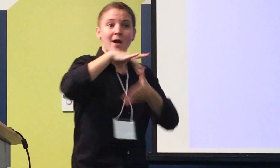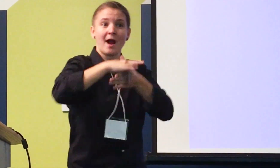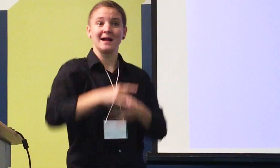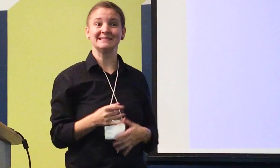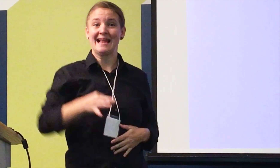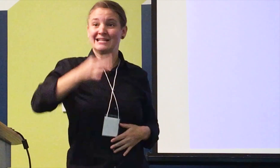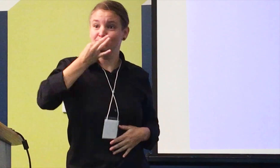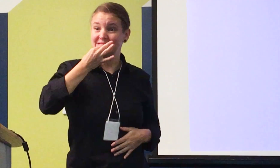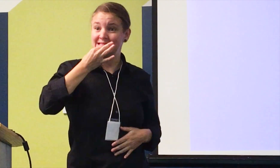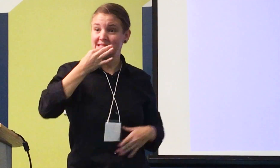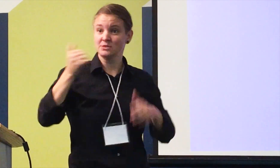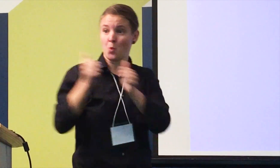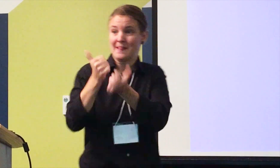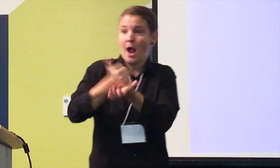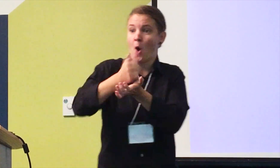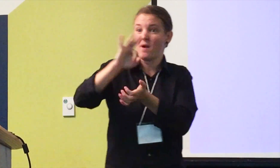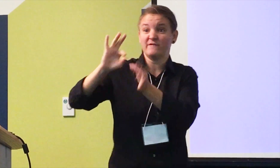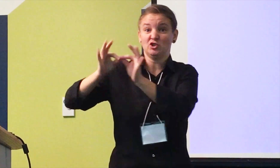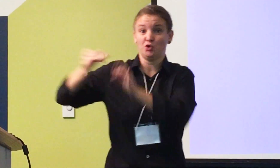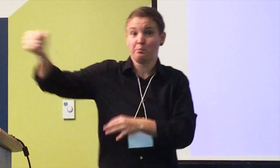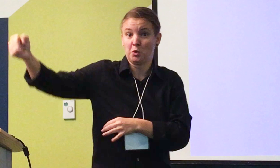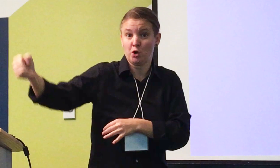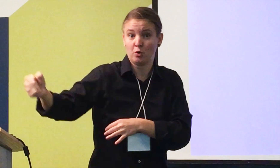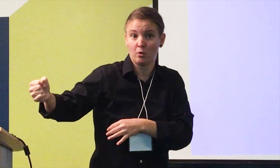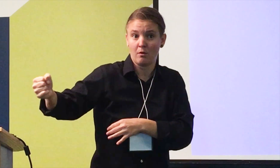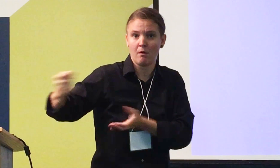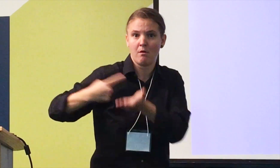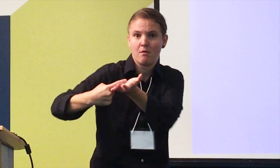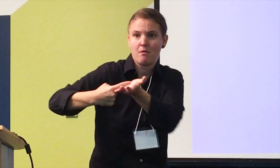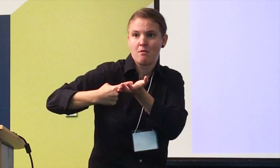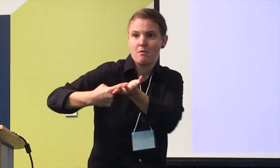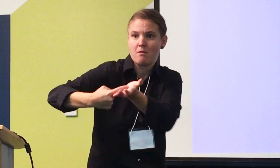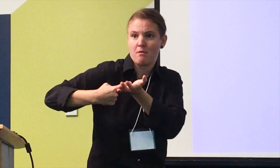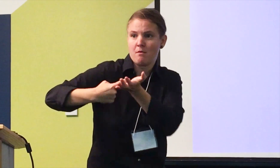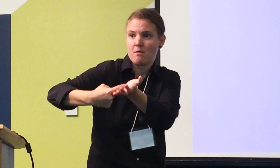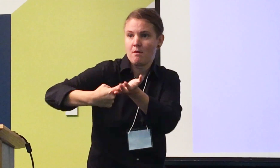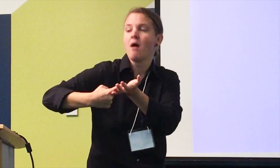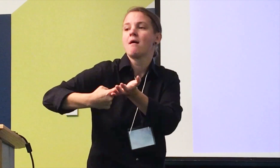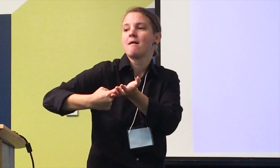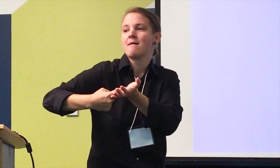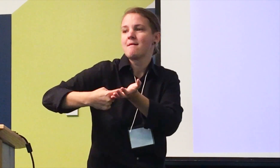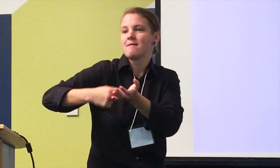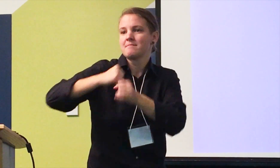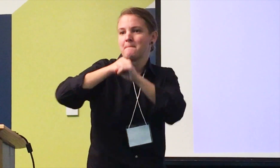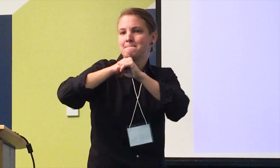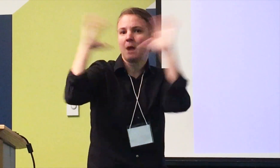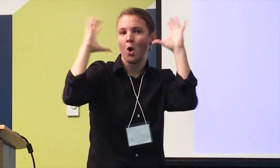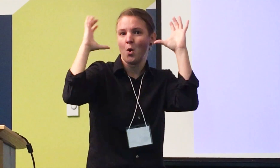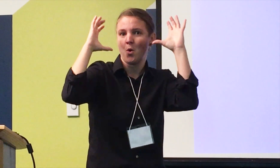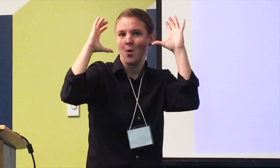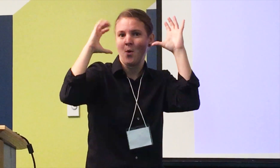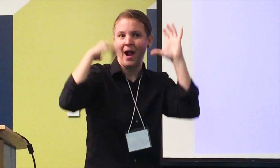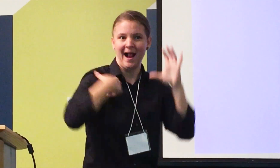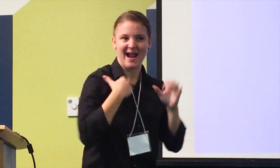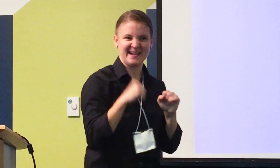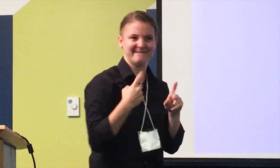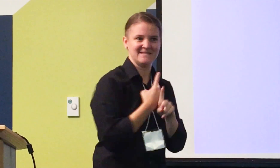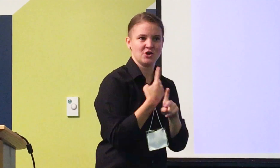with you and an interpreter in-house, we could see what we needed to see to capture that concept in